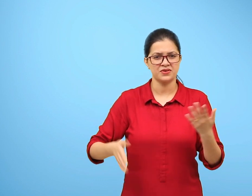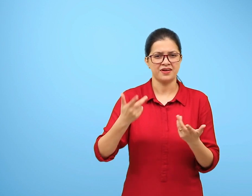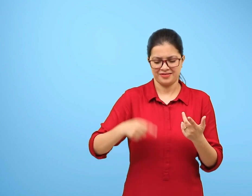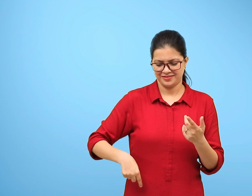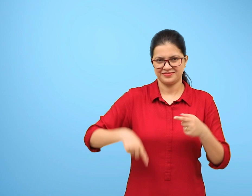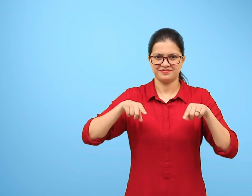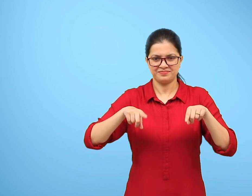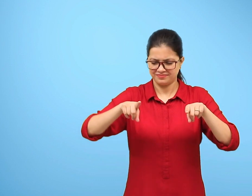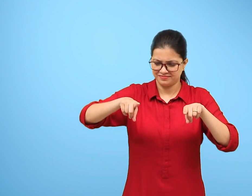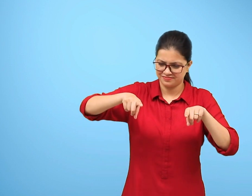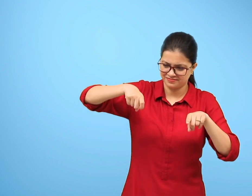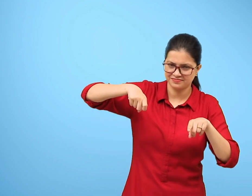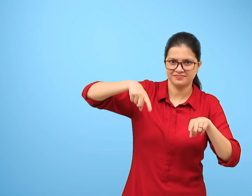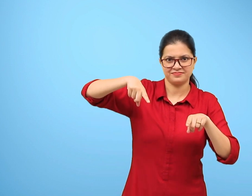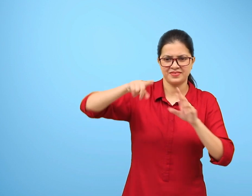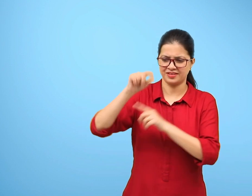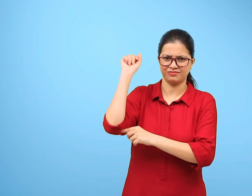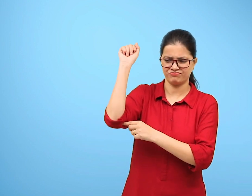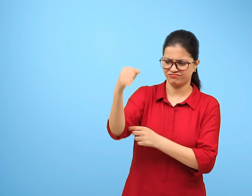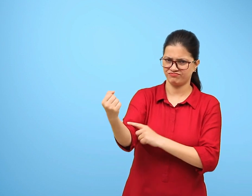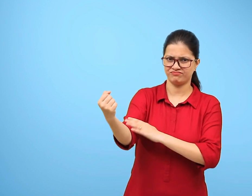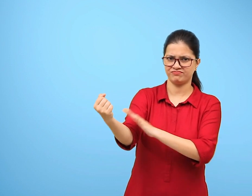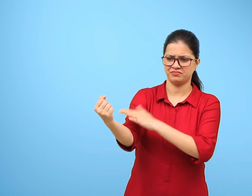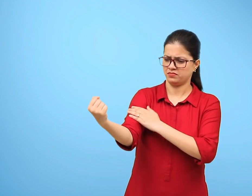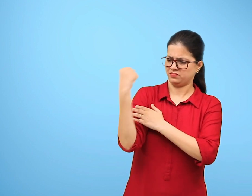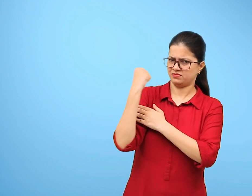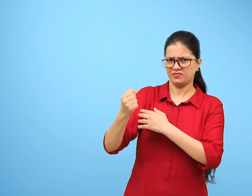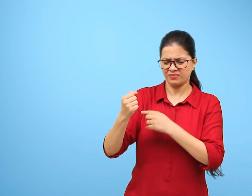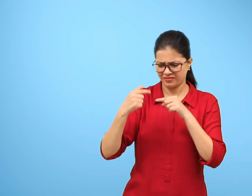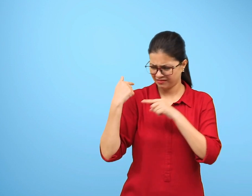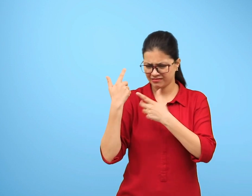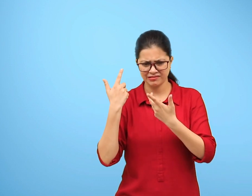Why is the bending of our legs different from that of our arms?